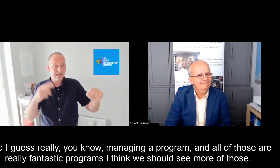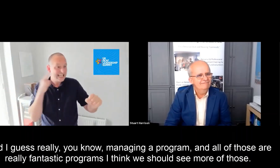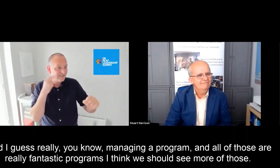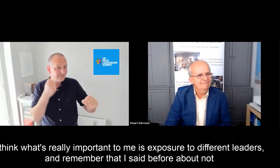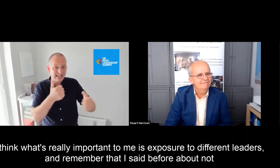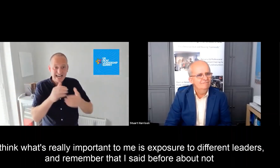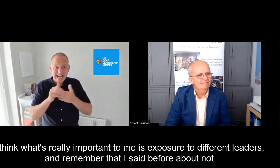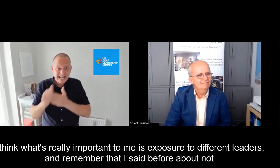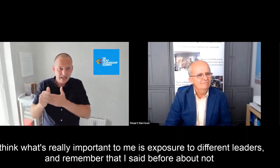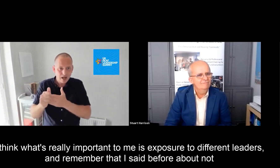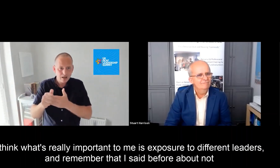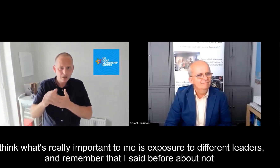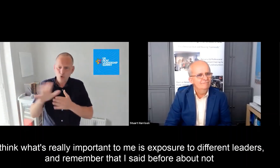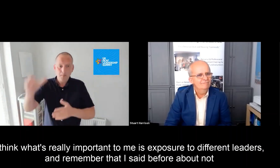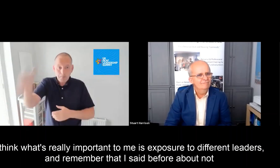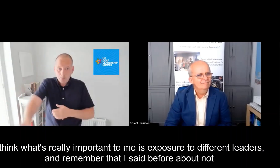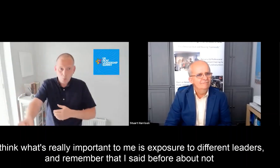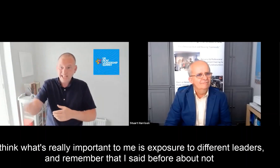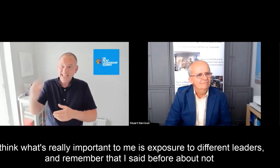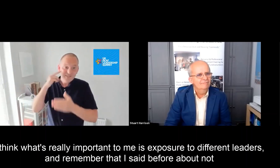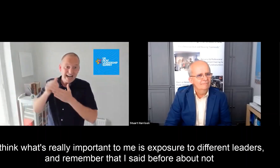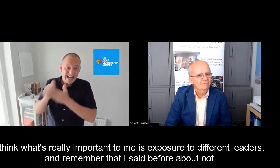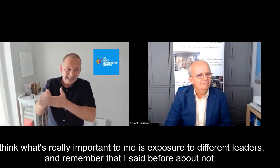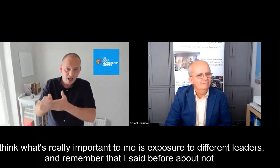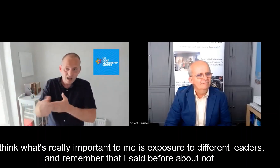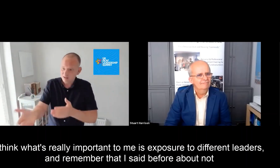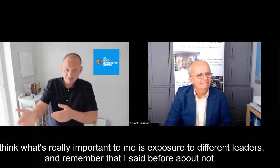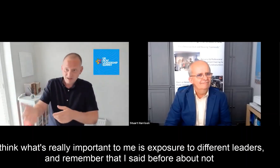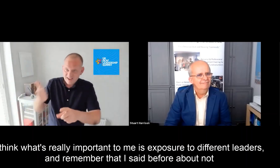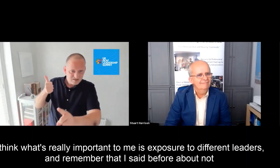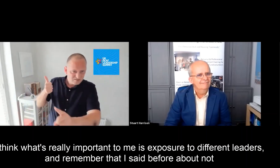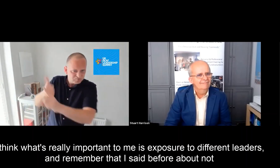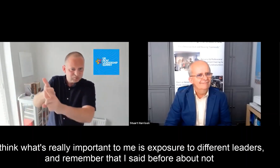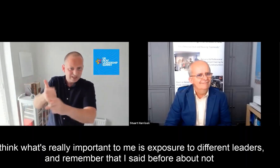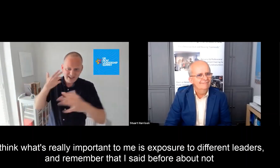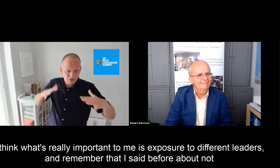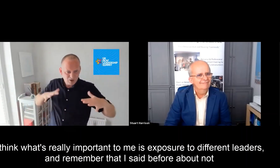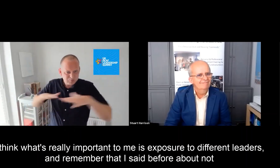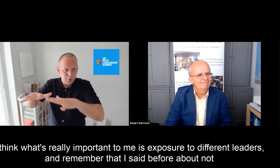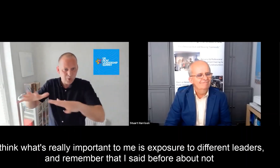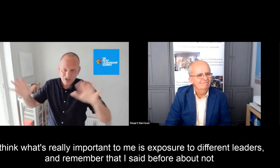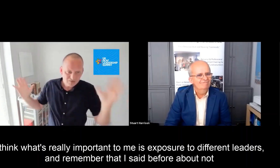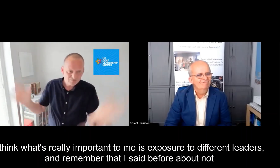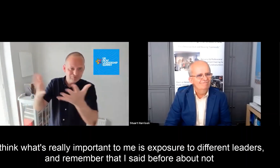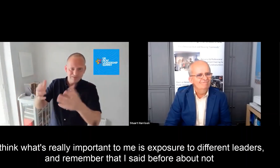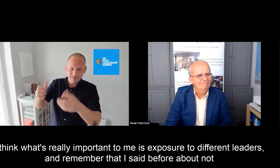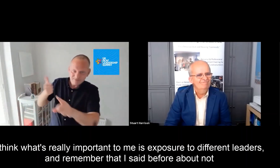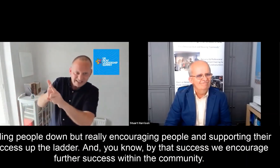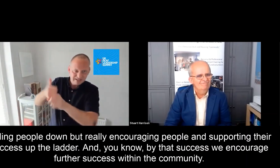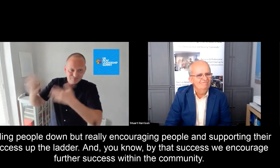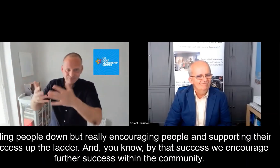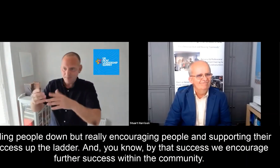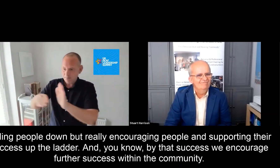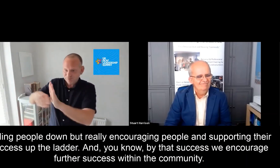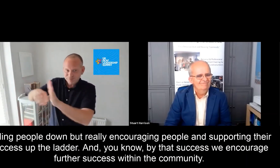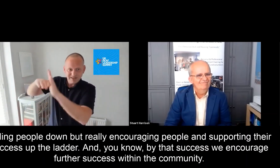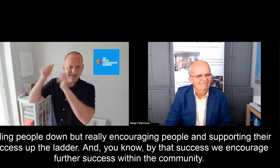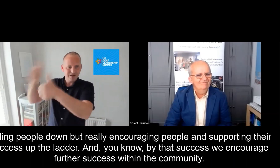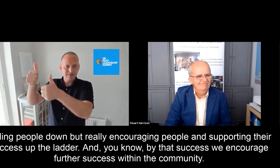think what's really important to me is exposure to deaf leaders, and remember that I said before about not pulling people down, but really encouraging people